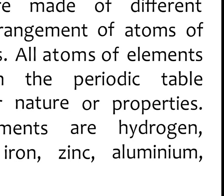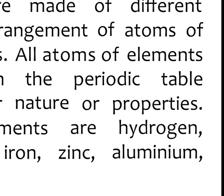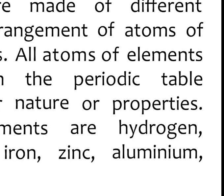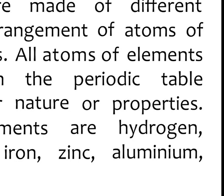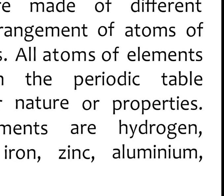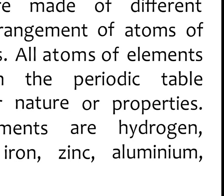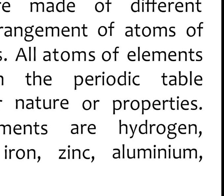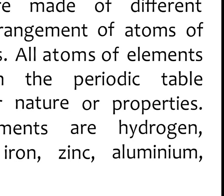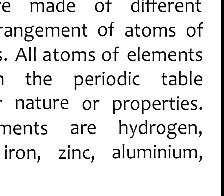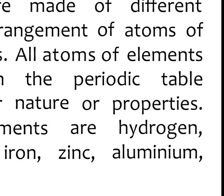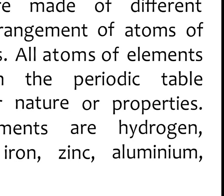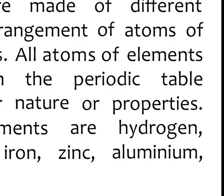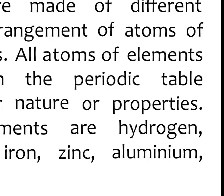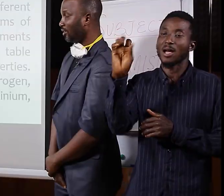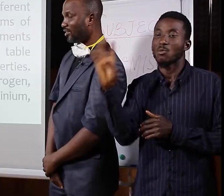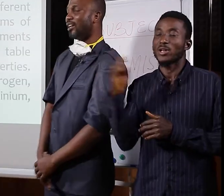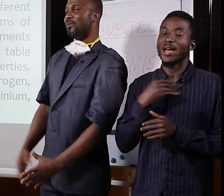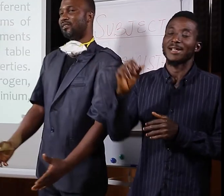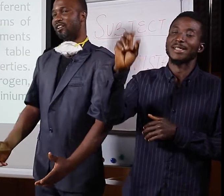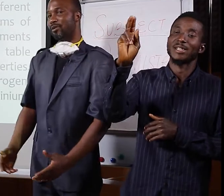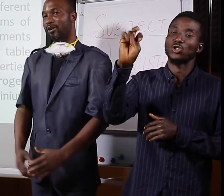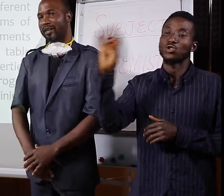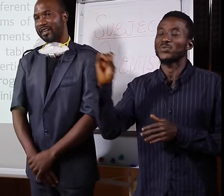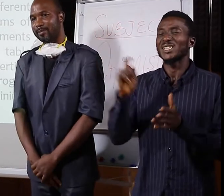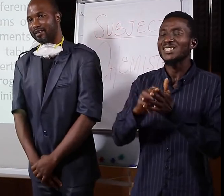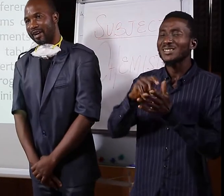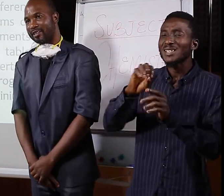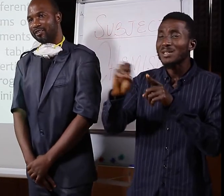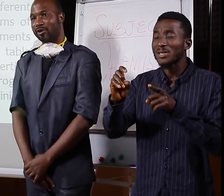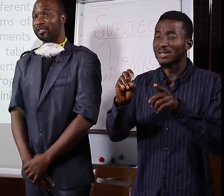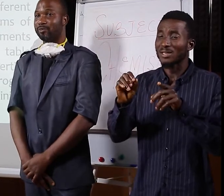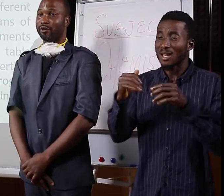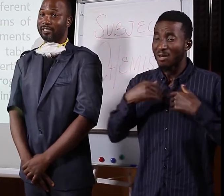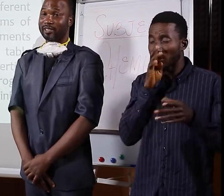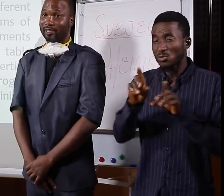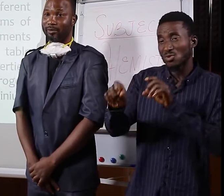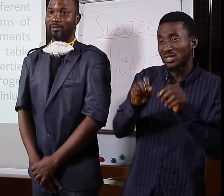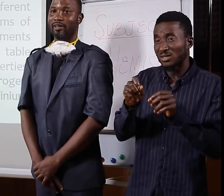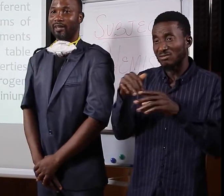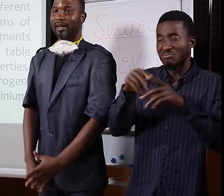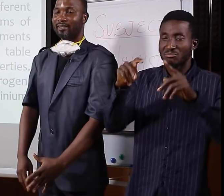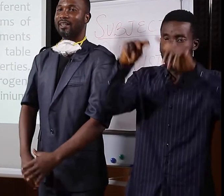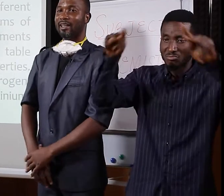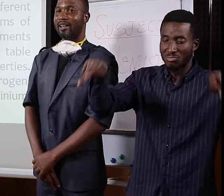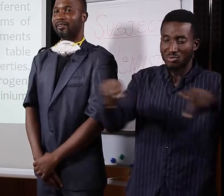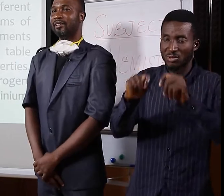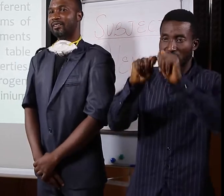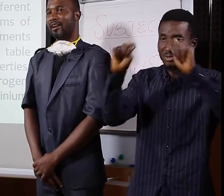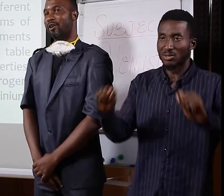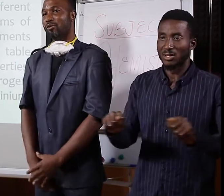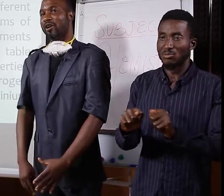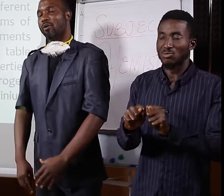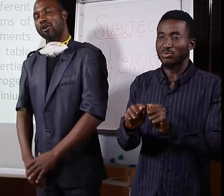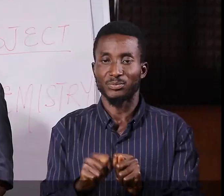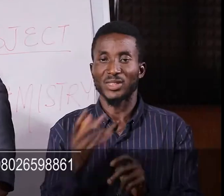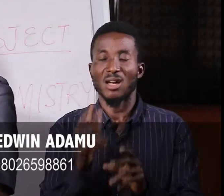aluminium, carbon, and neon. These elements have been organized by scientists on the periodic table. Like I said earlier, there